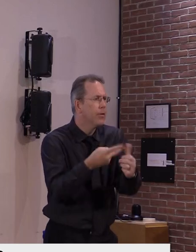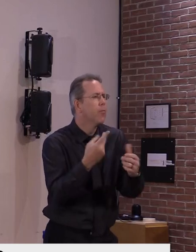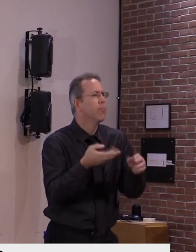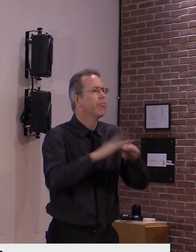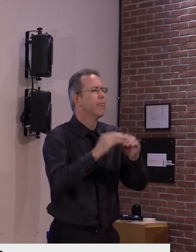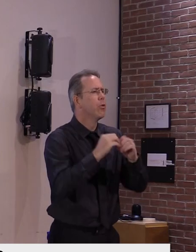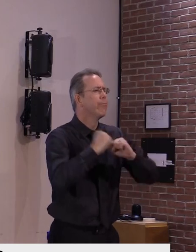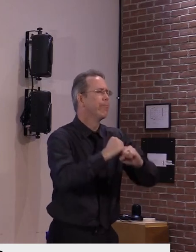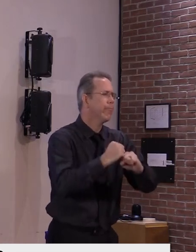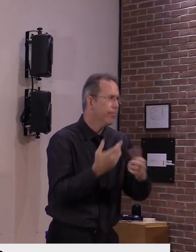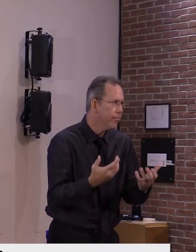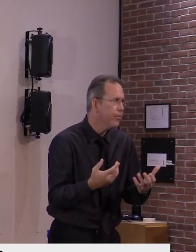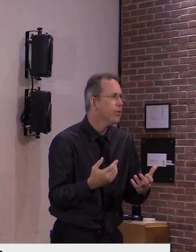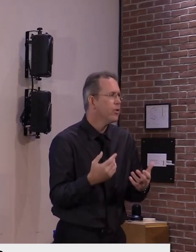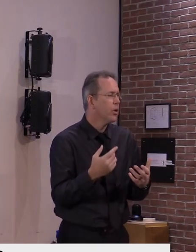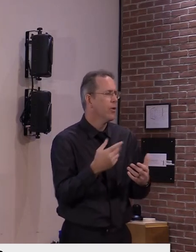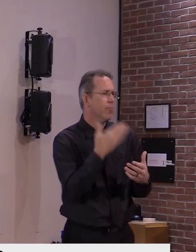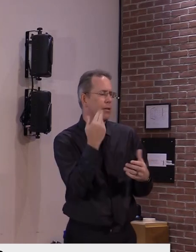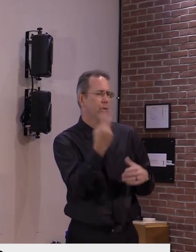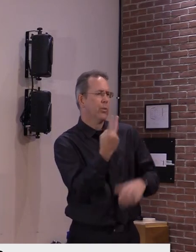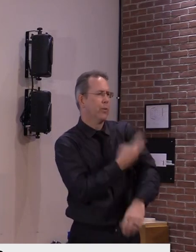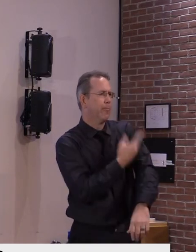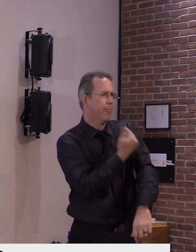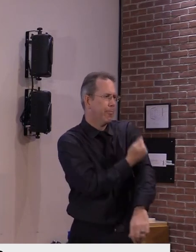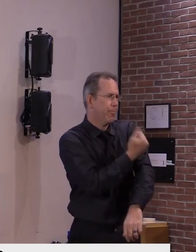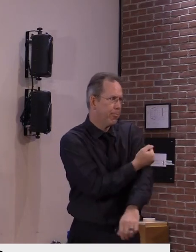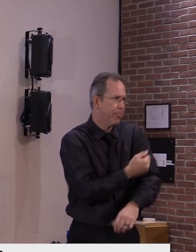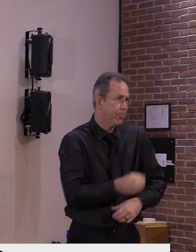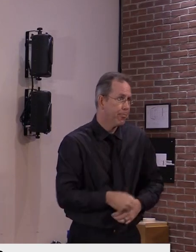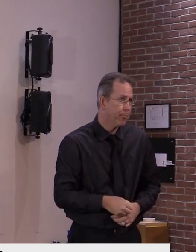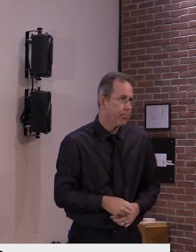Great, thank you. Aaron, VT Digger.